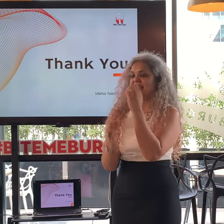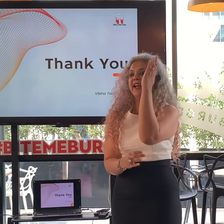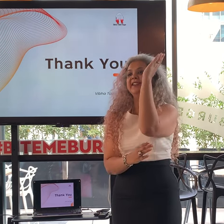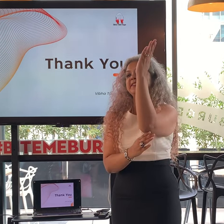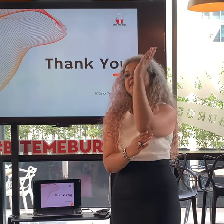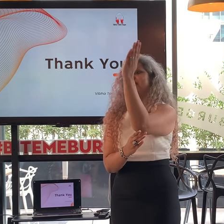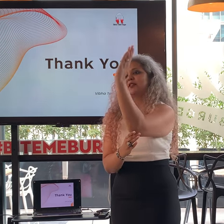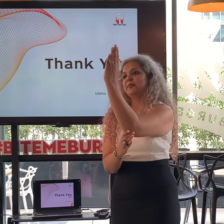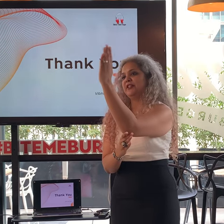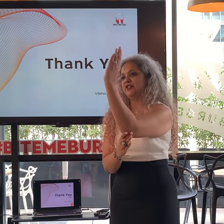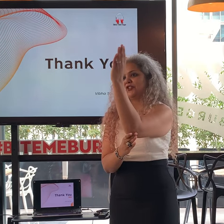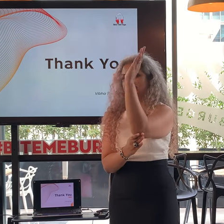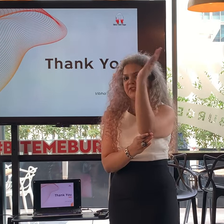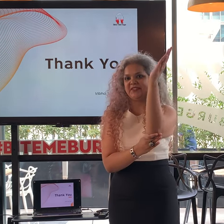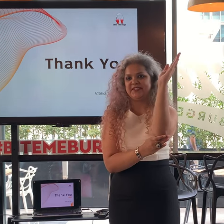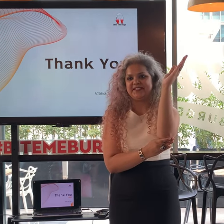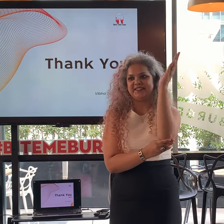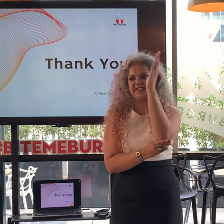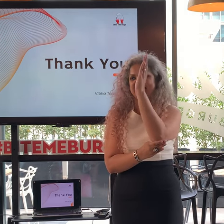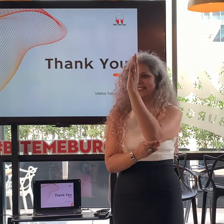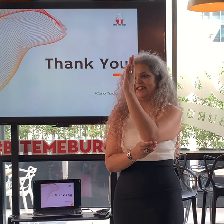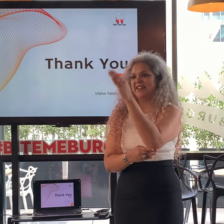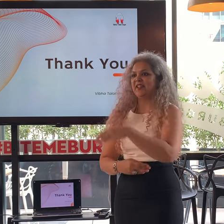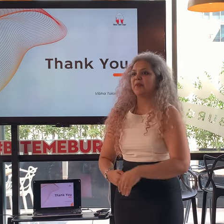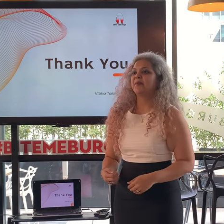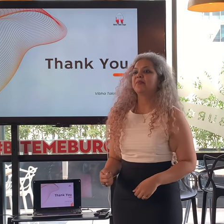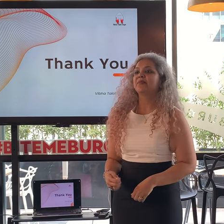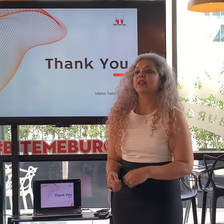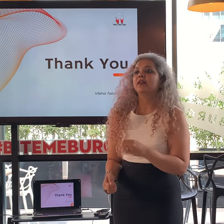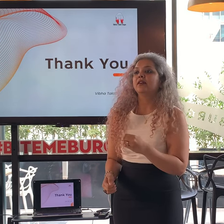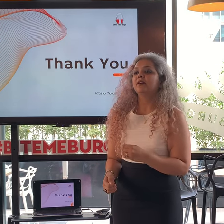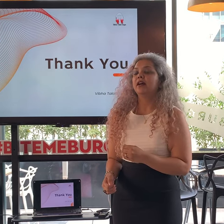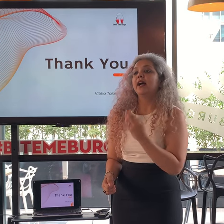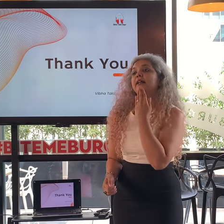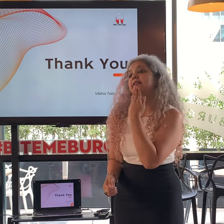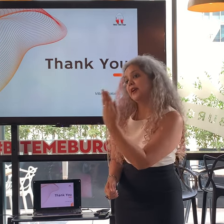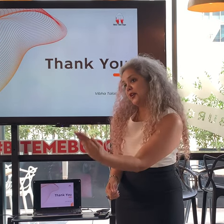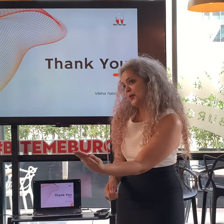And this is. Speech. So. Like this. Thank you.